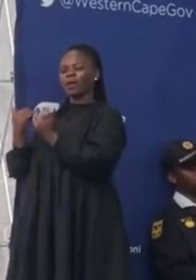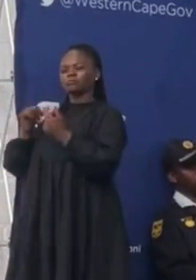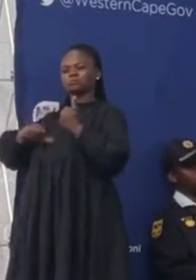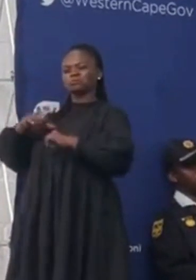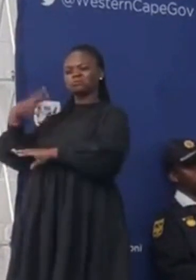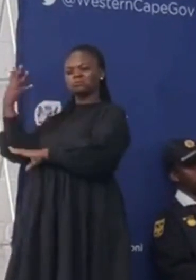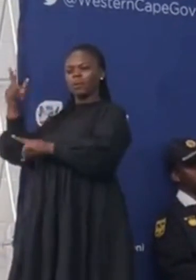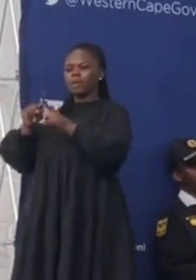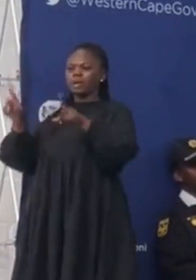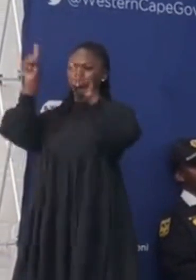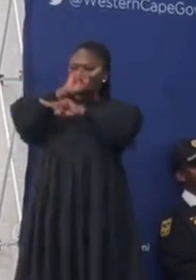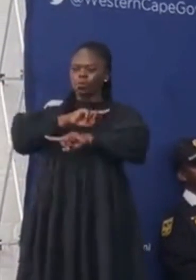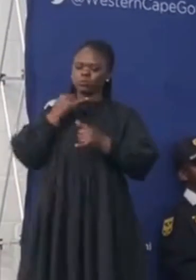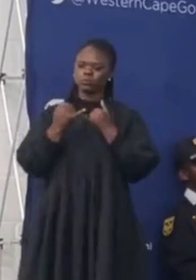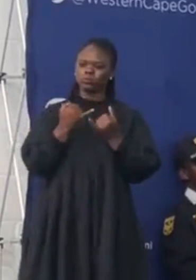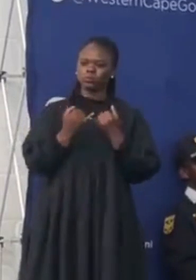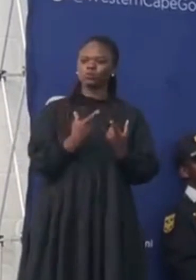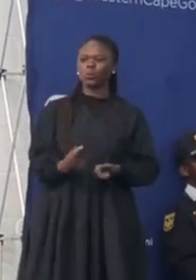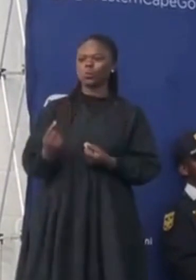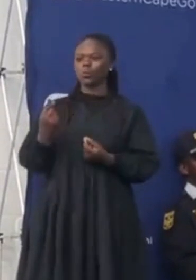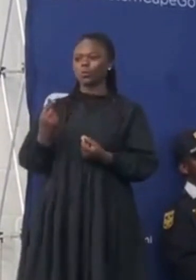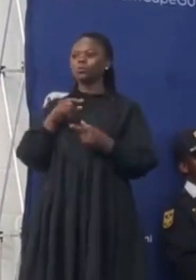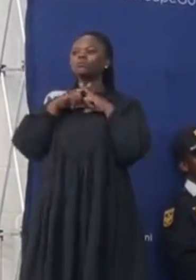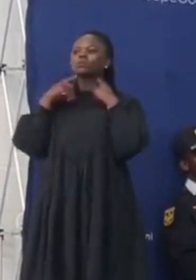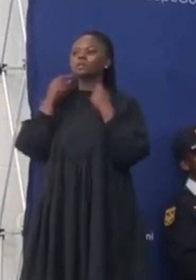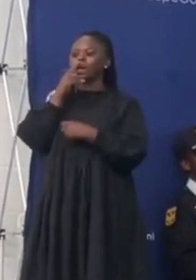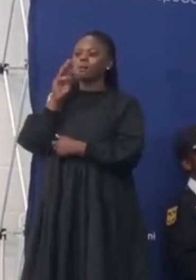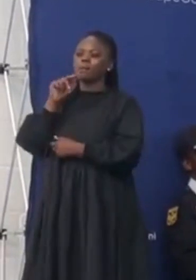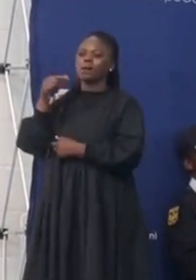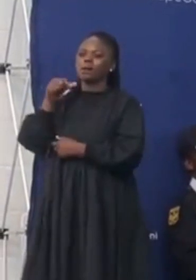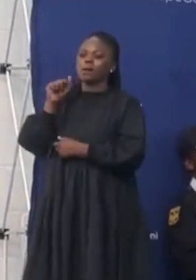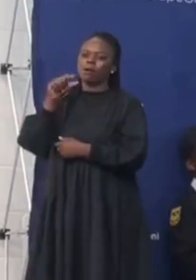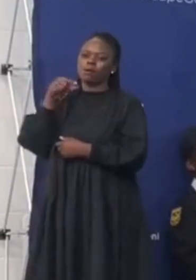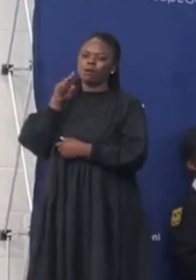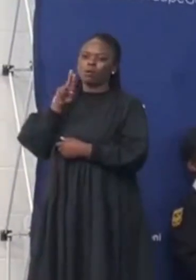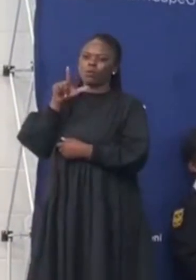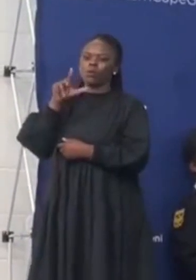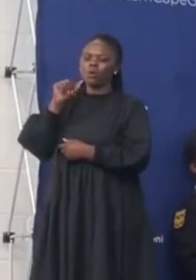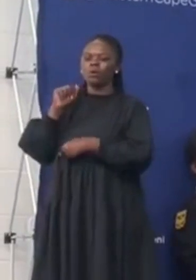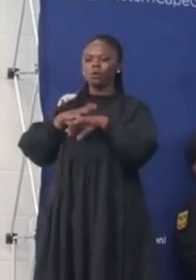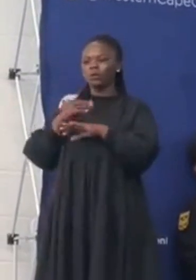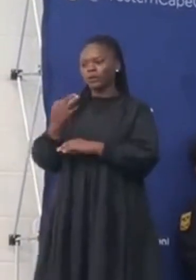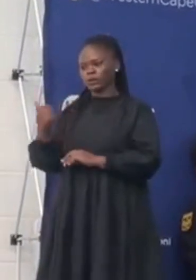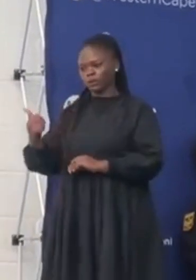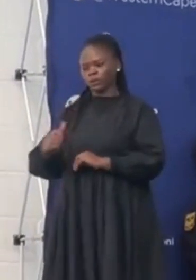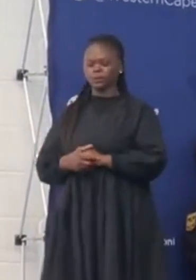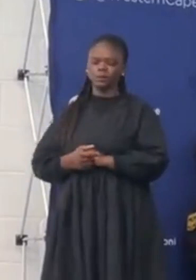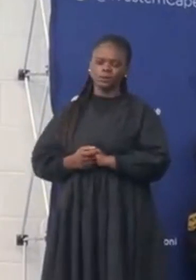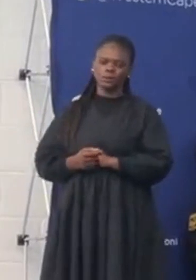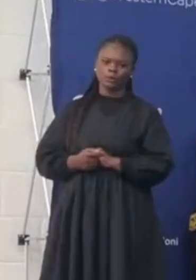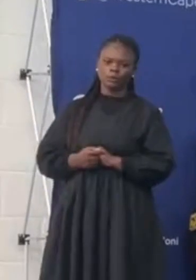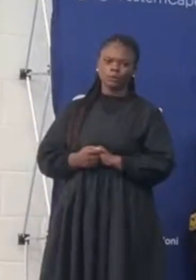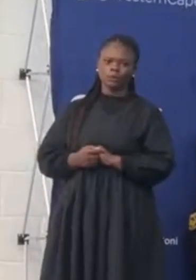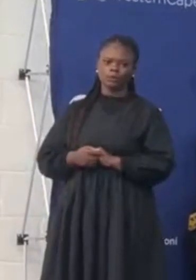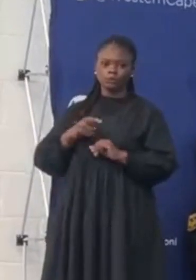communities and stakeholders as a progressive step towards addressing underlying causes and drivers of violence against women and police interventions.